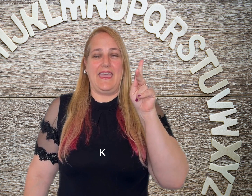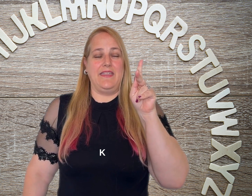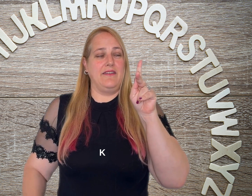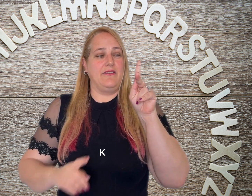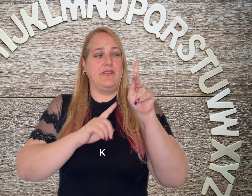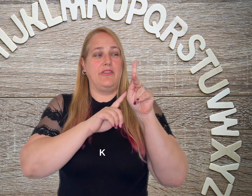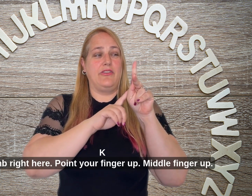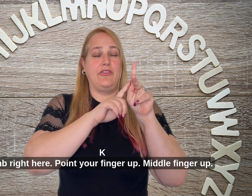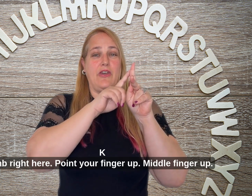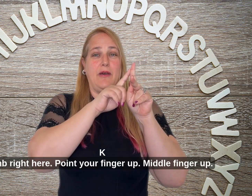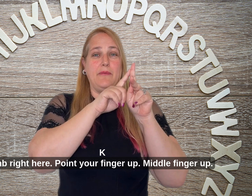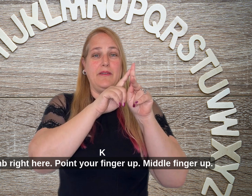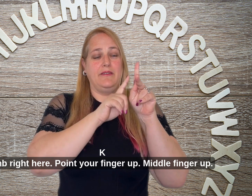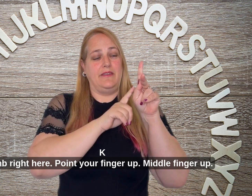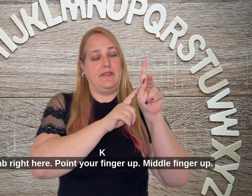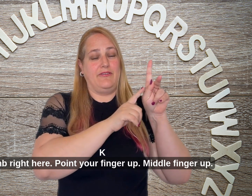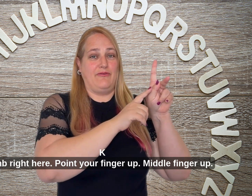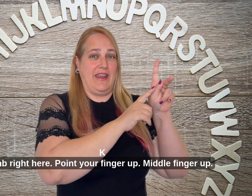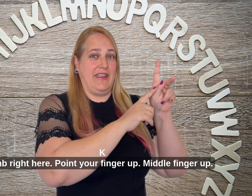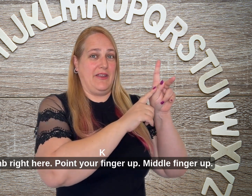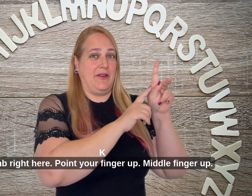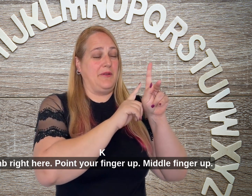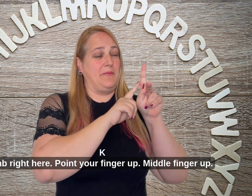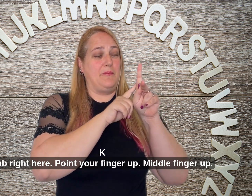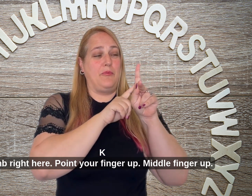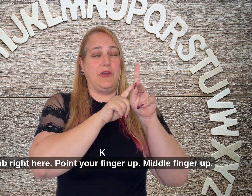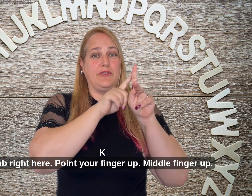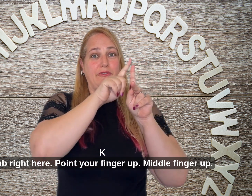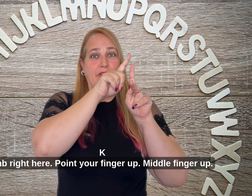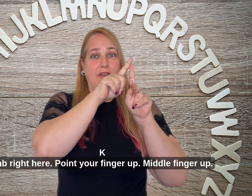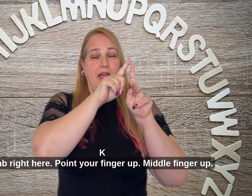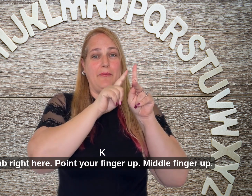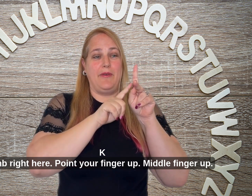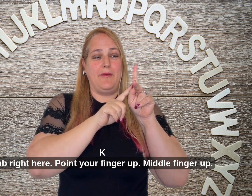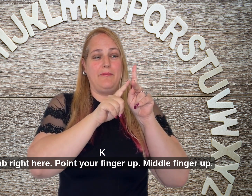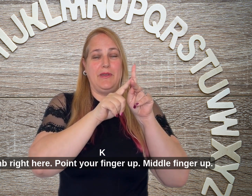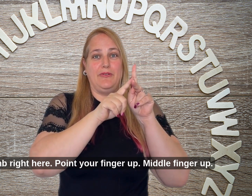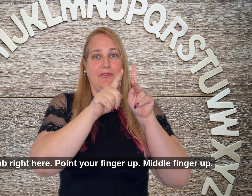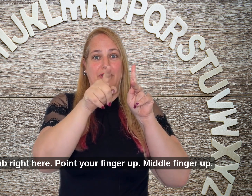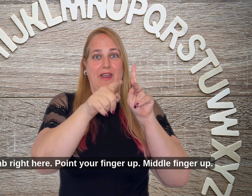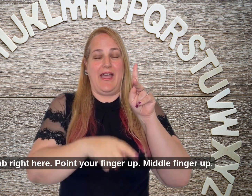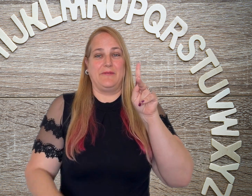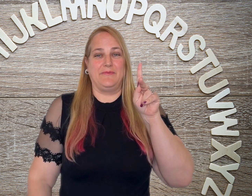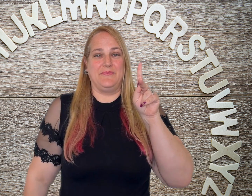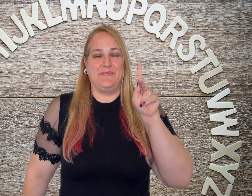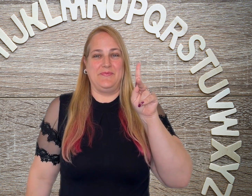K, thumb right here, pointer finger up, middle finger up,